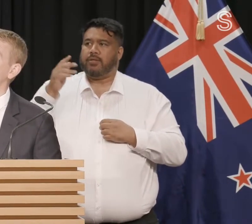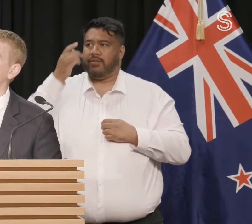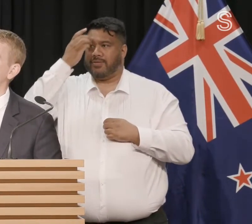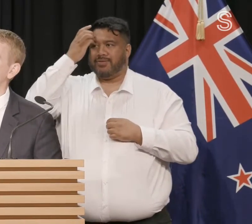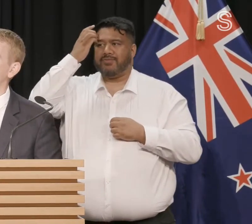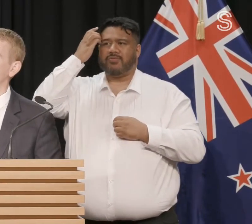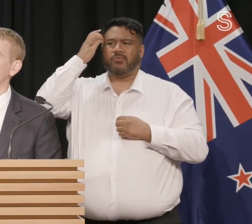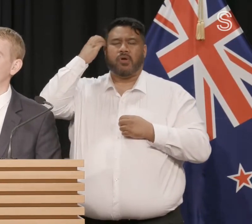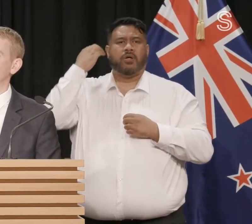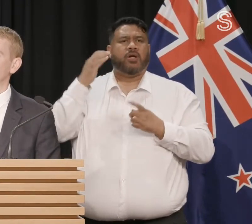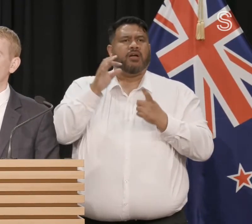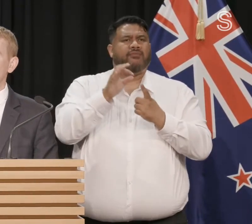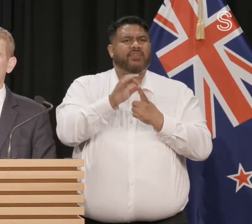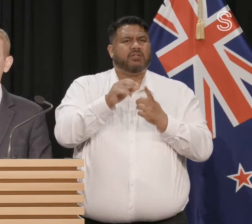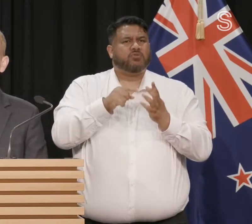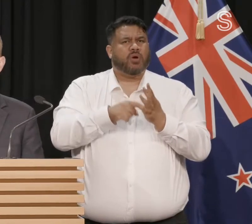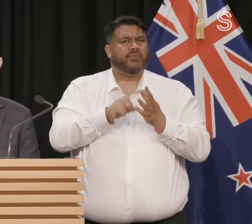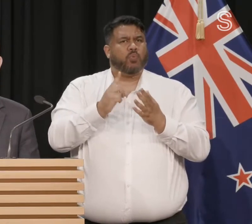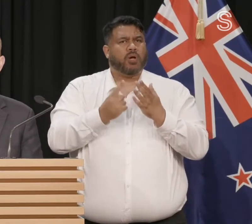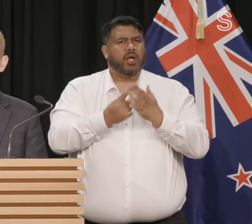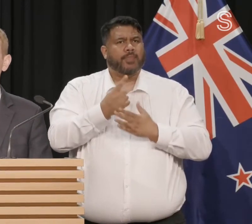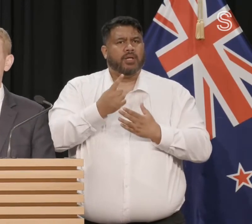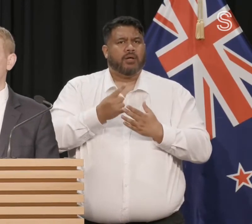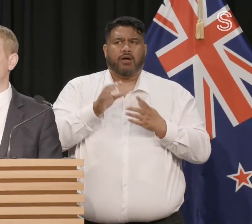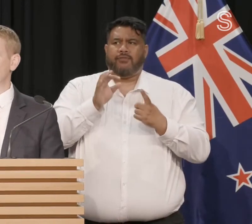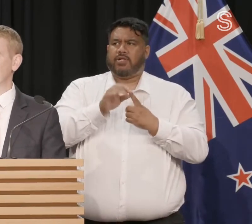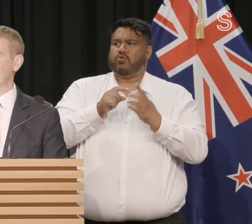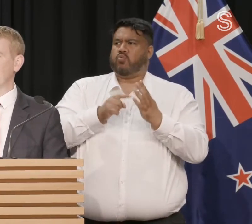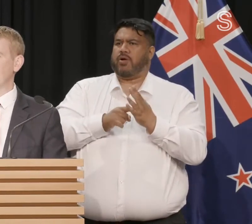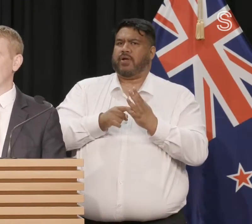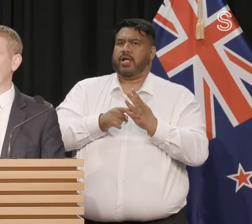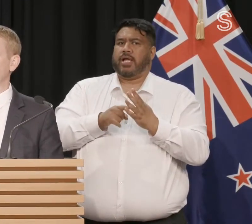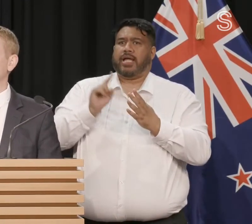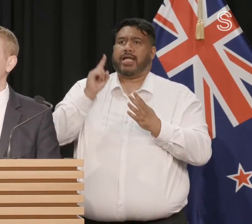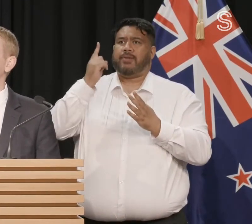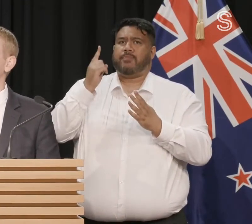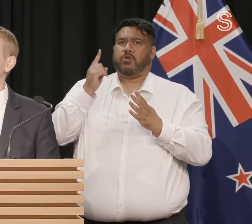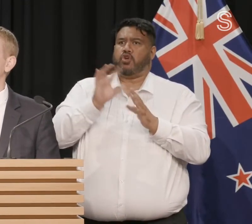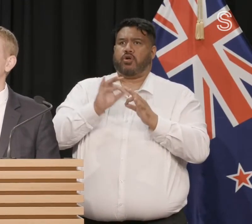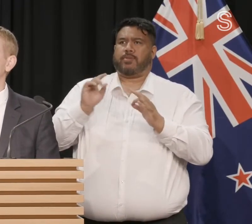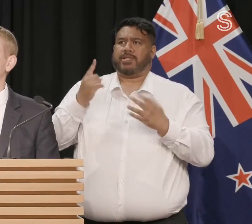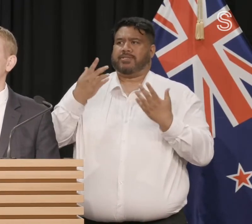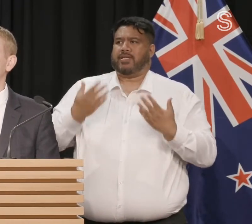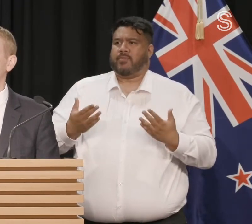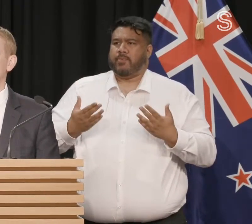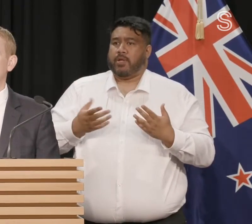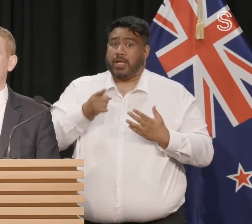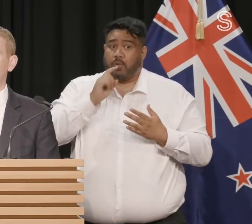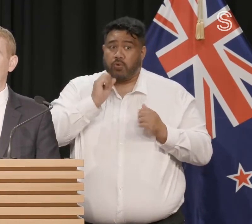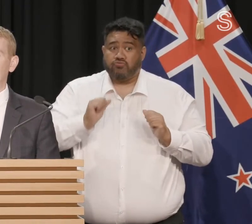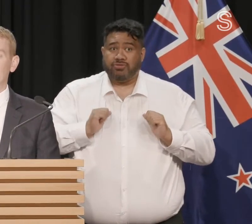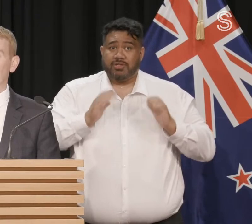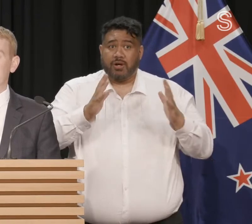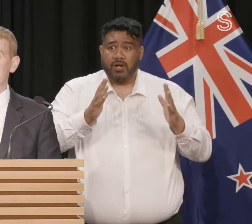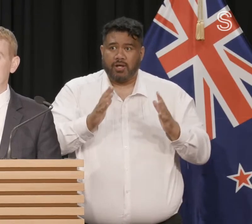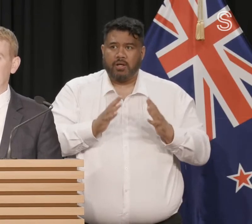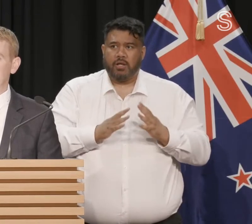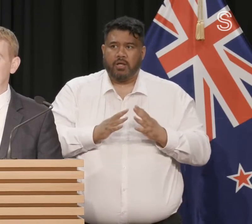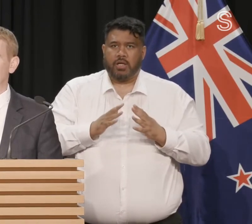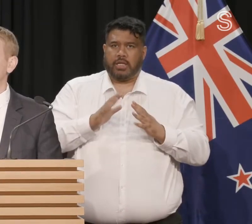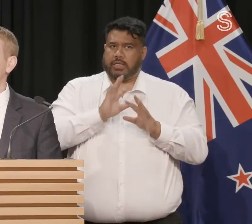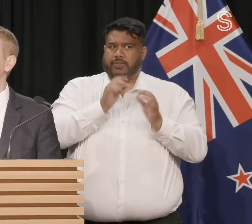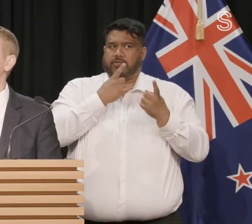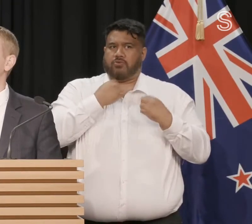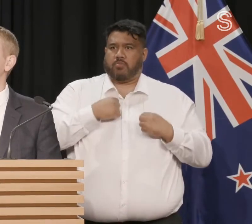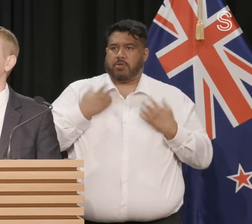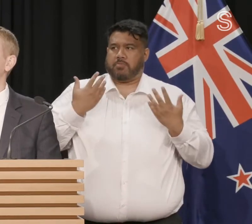What's happened with Phil Twyford? Phil isn't a minister in the current lineup. Is he going to retire? Not that he's indicated